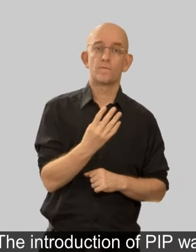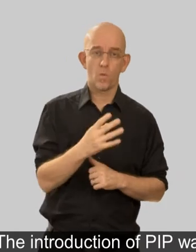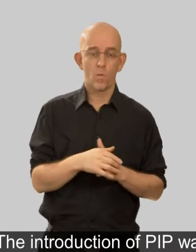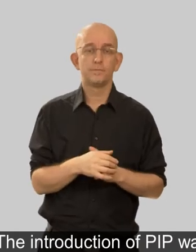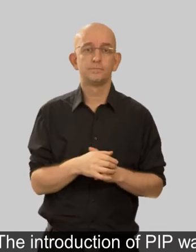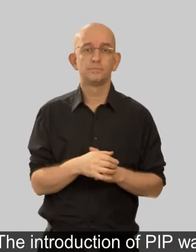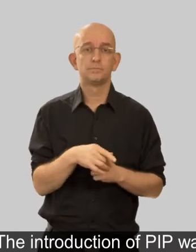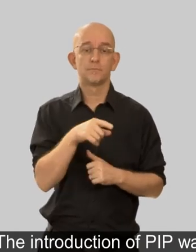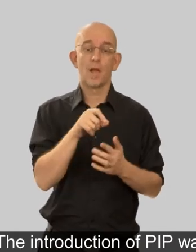Number 4.